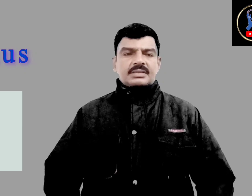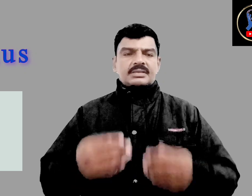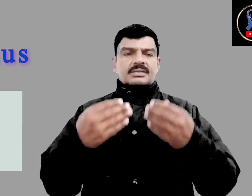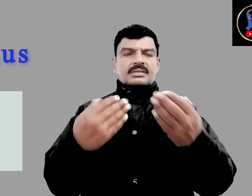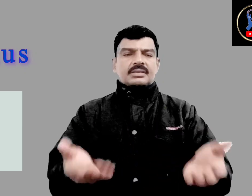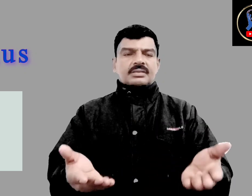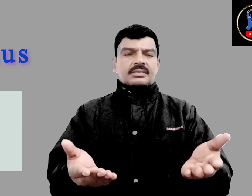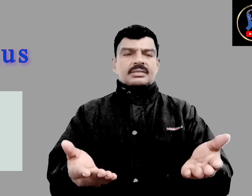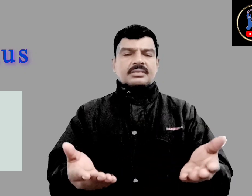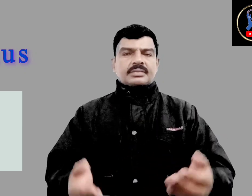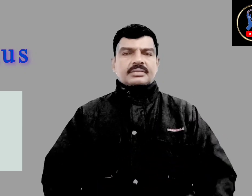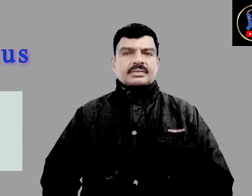thus,